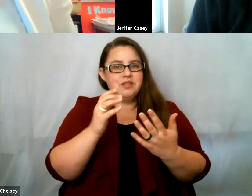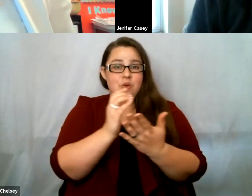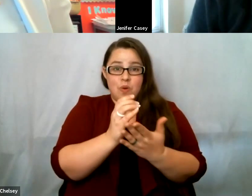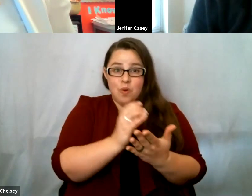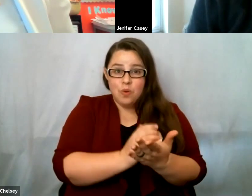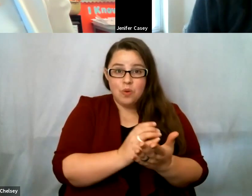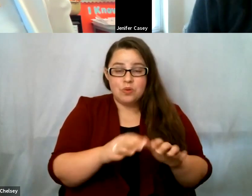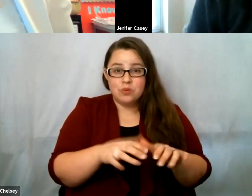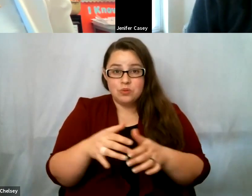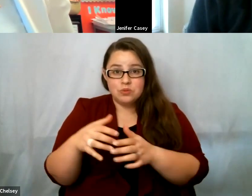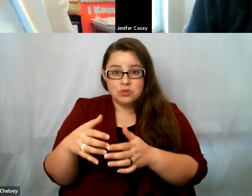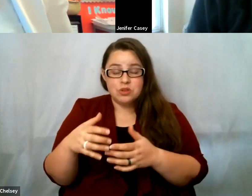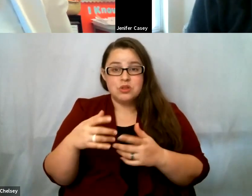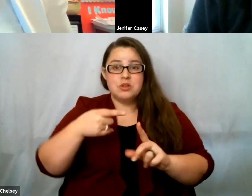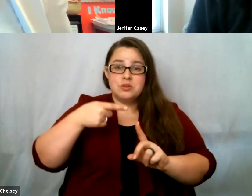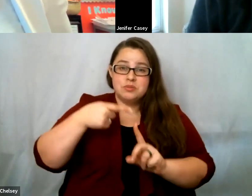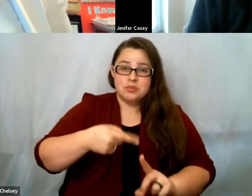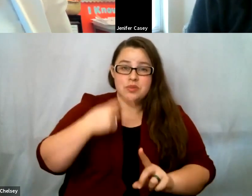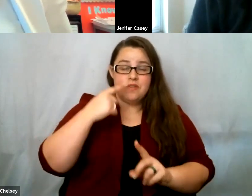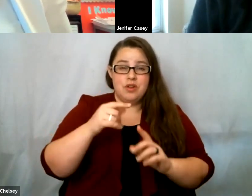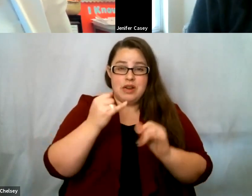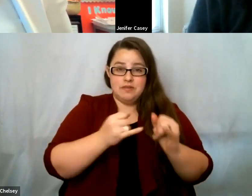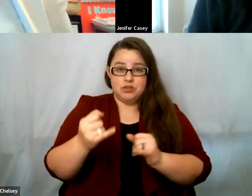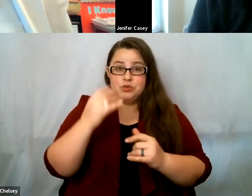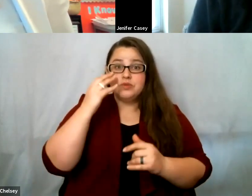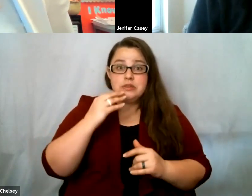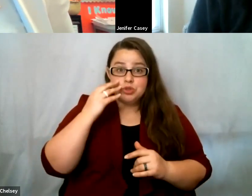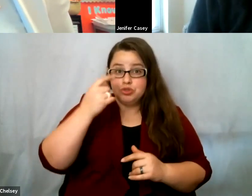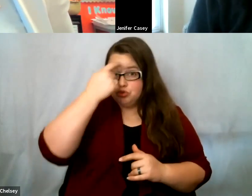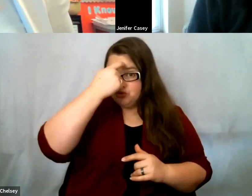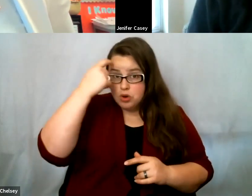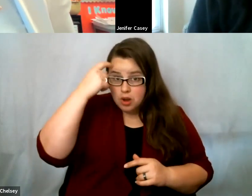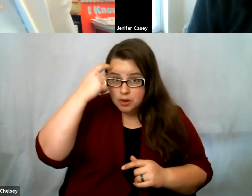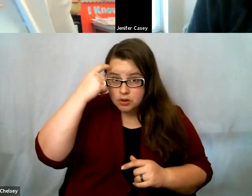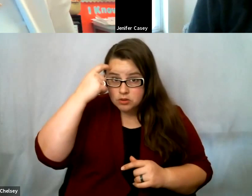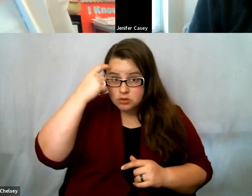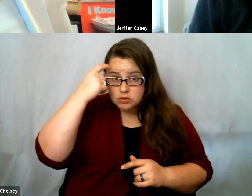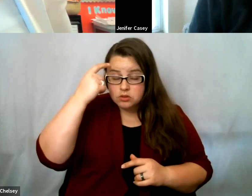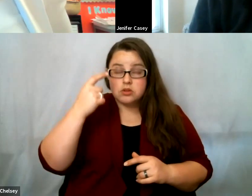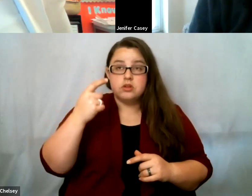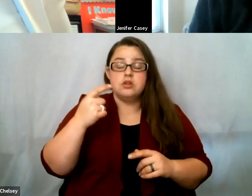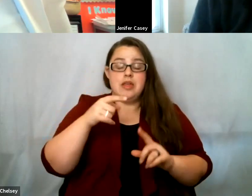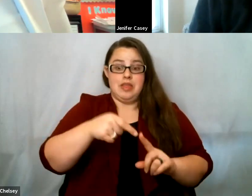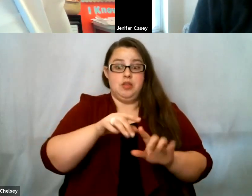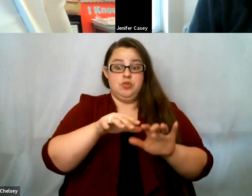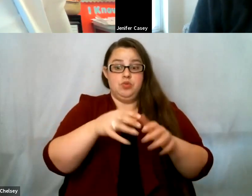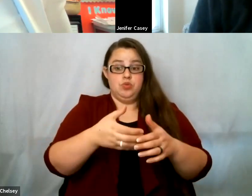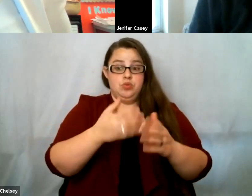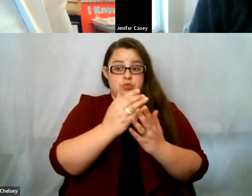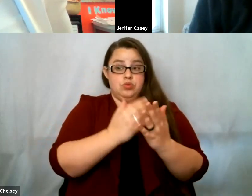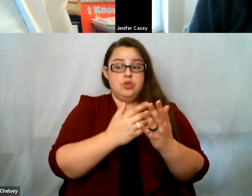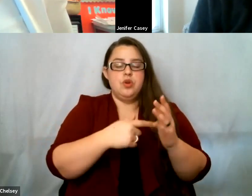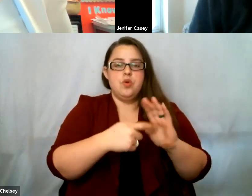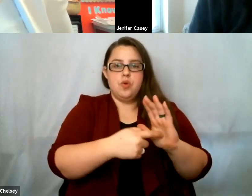especially for individuals who have experienced trauma, that it's a requirement for them to